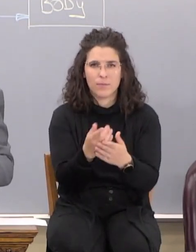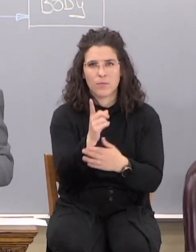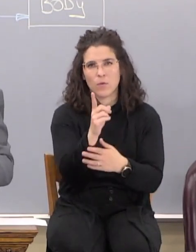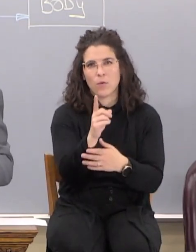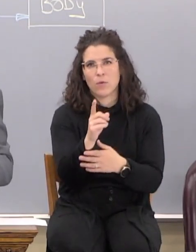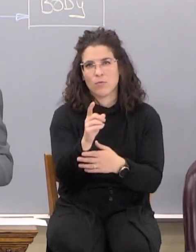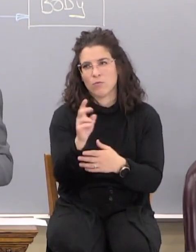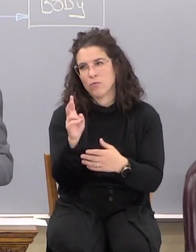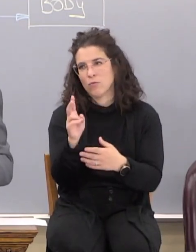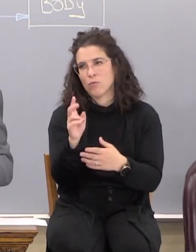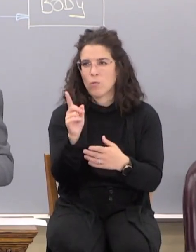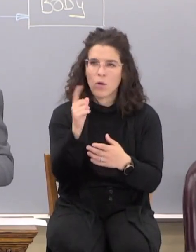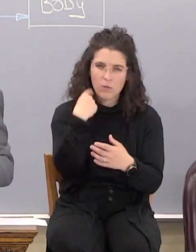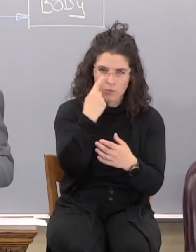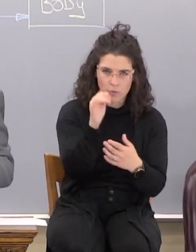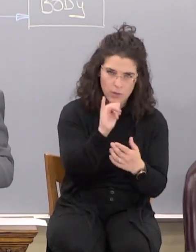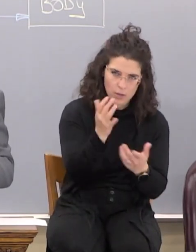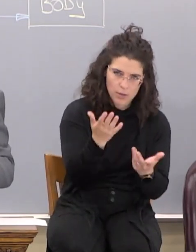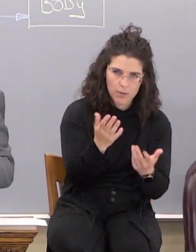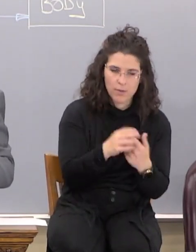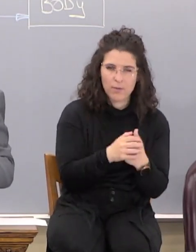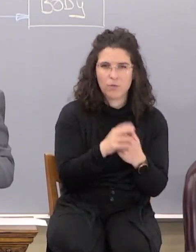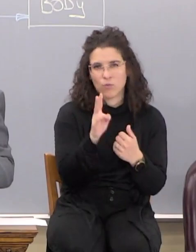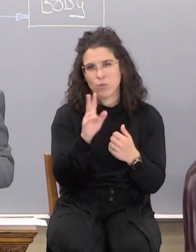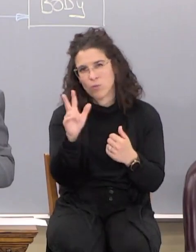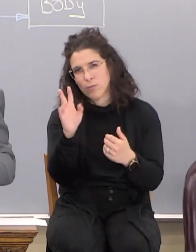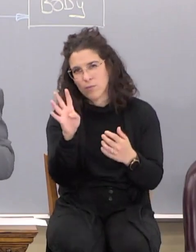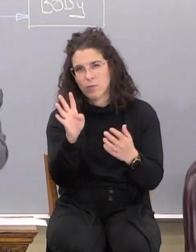One. It looks like it.